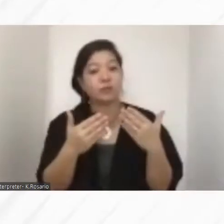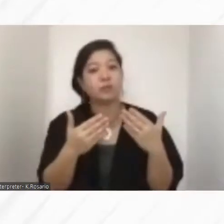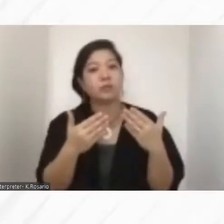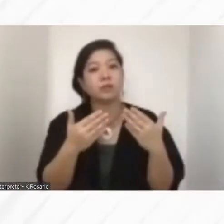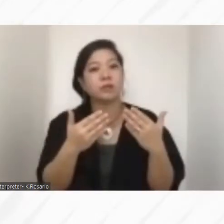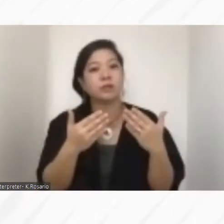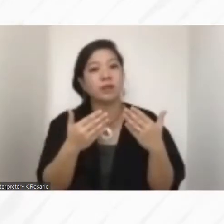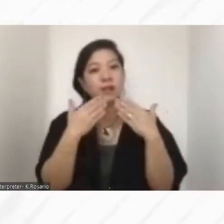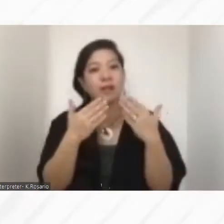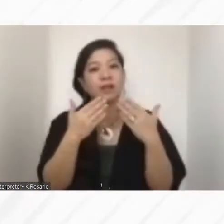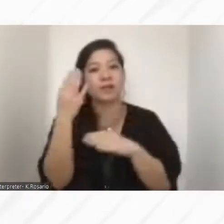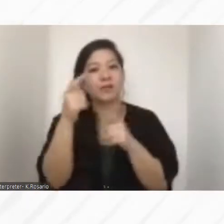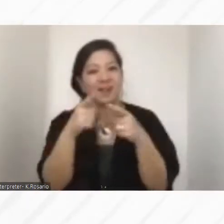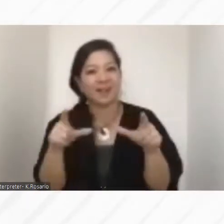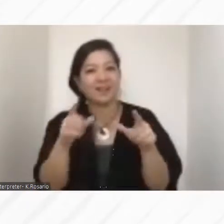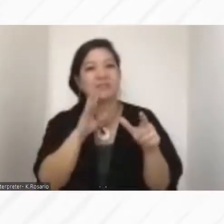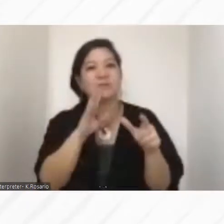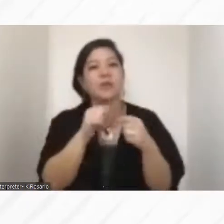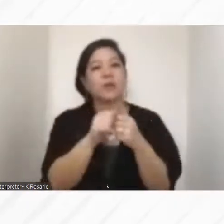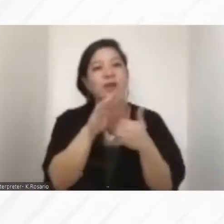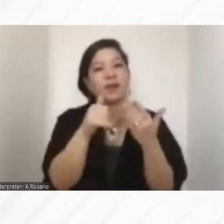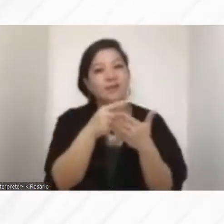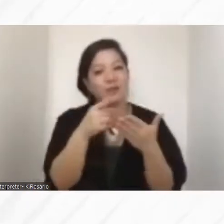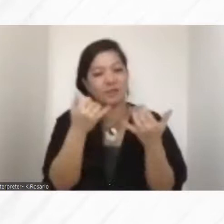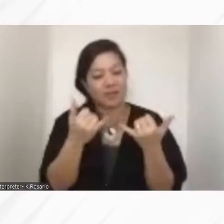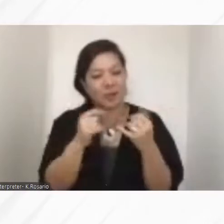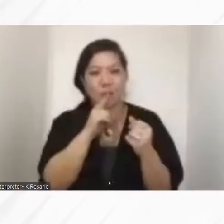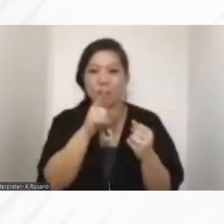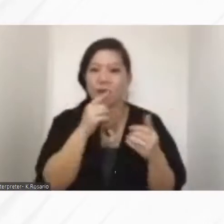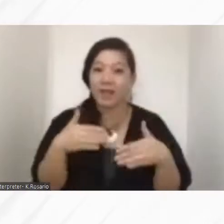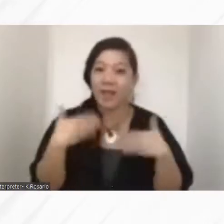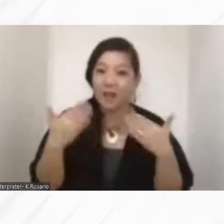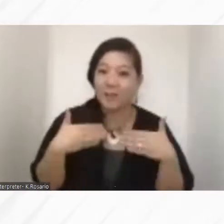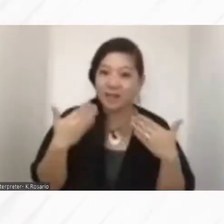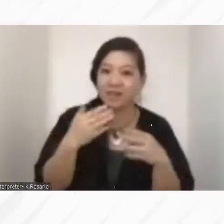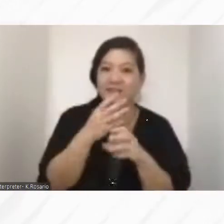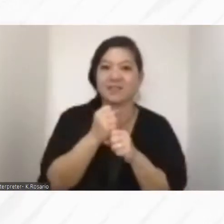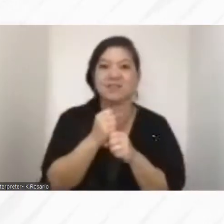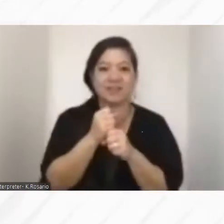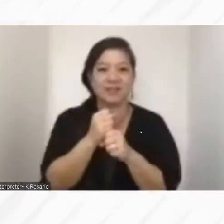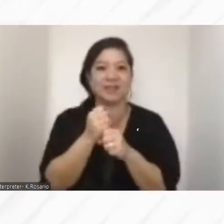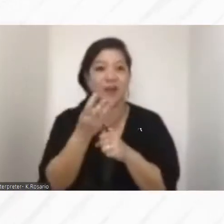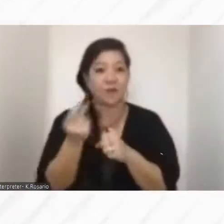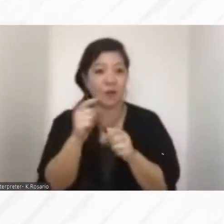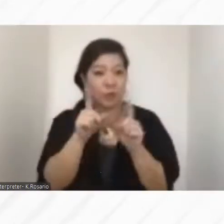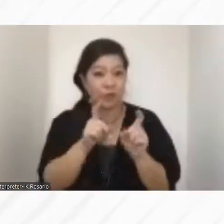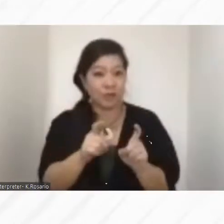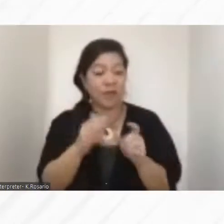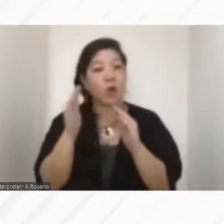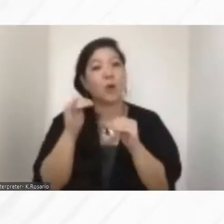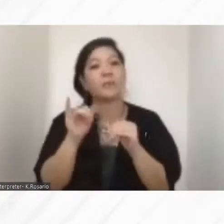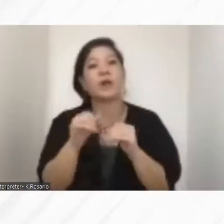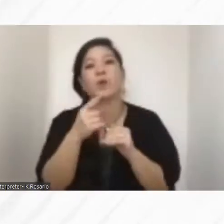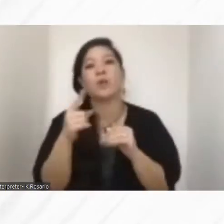Masi, for the opportunity to speak with all of you today. And I'm really happy now to take a few questions. And I hope that once